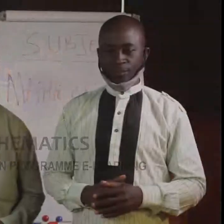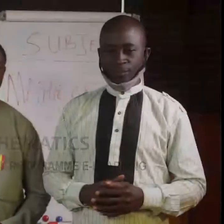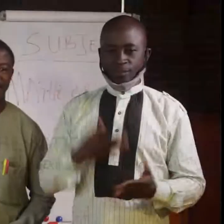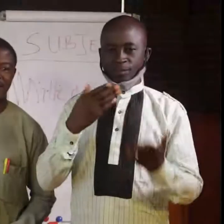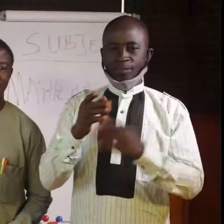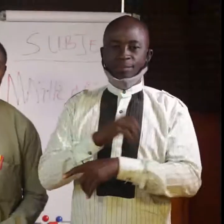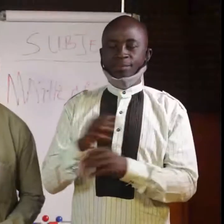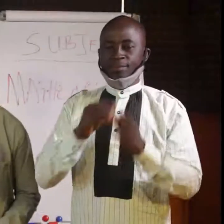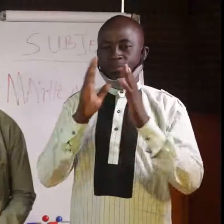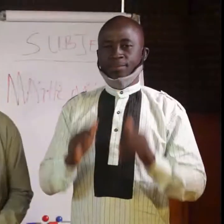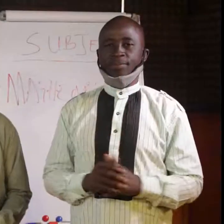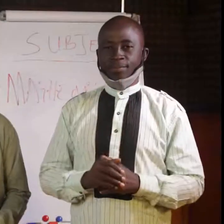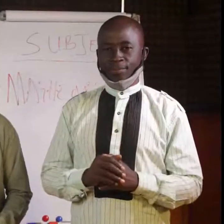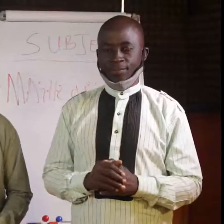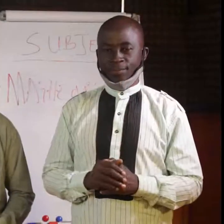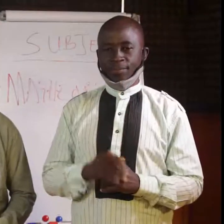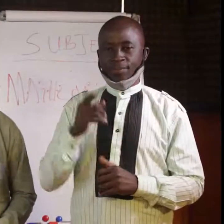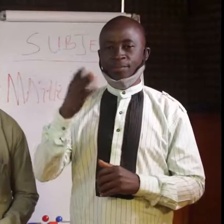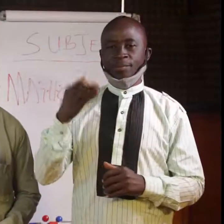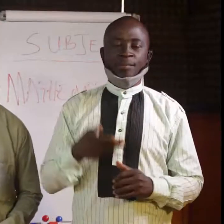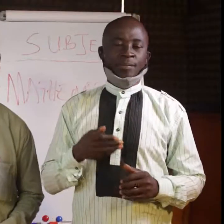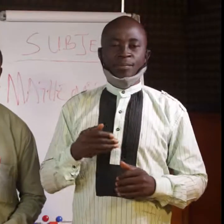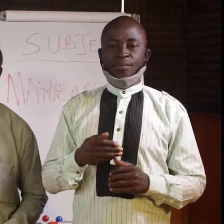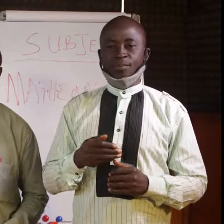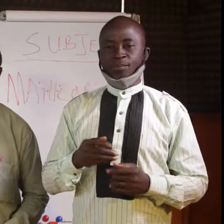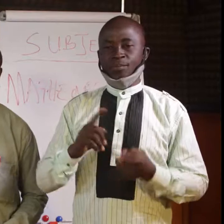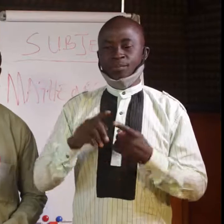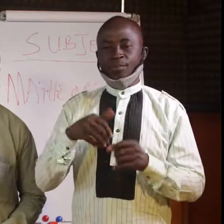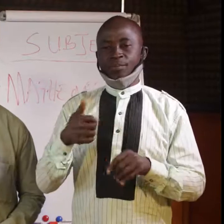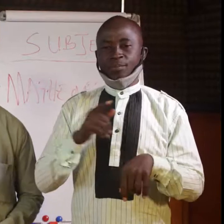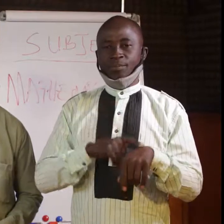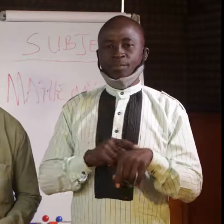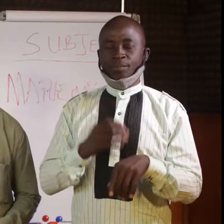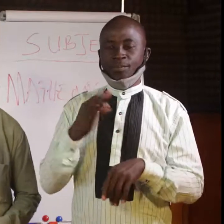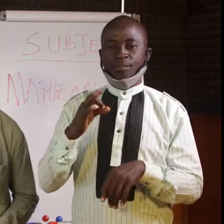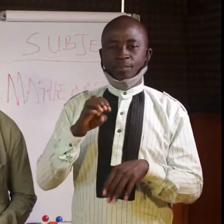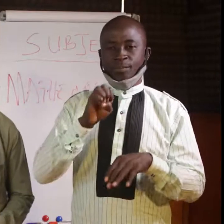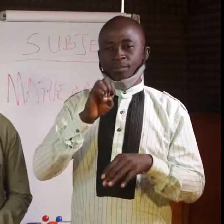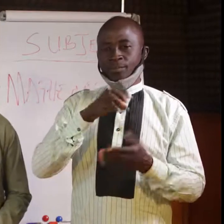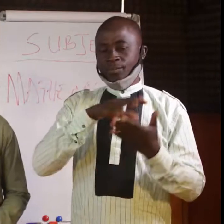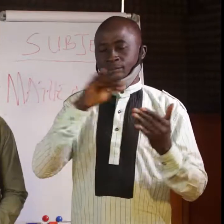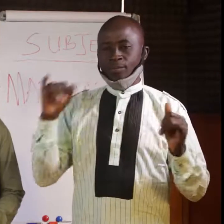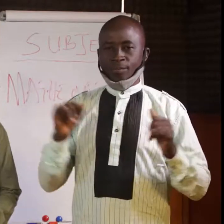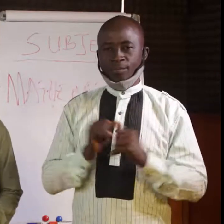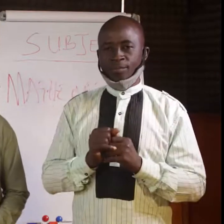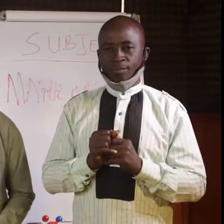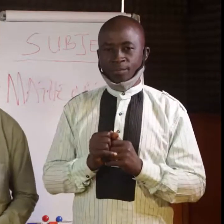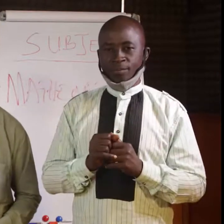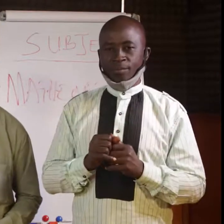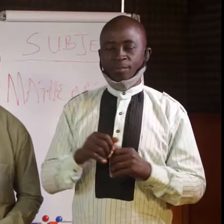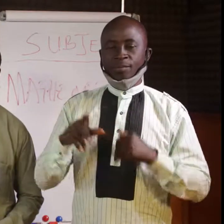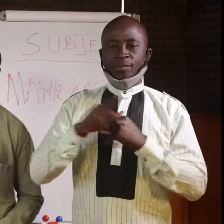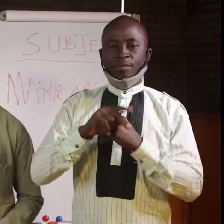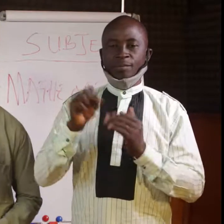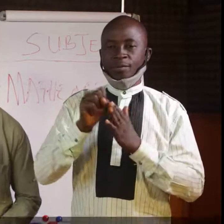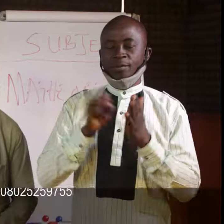Good day, learners. You are welcome to another segment of our e-learning by Kaduna